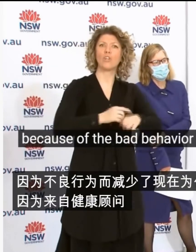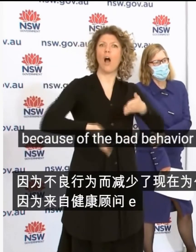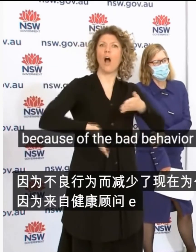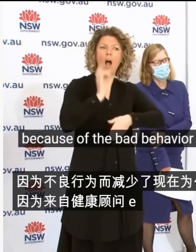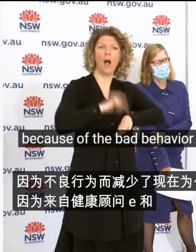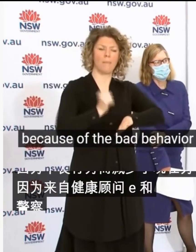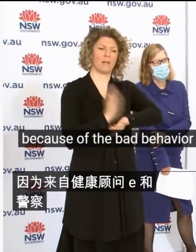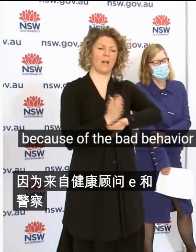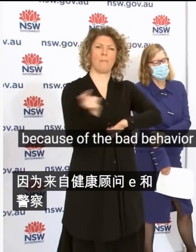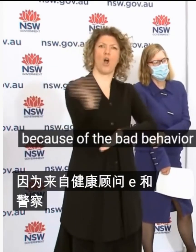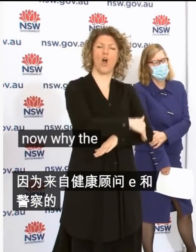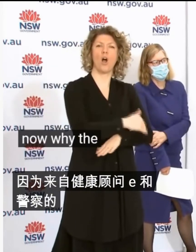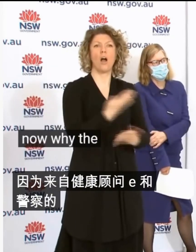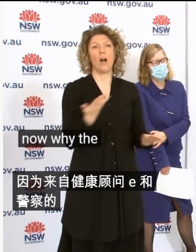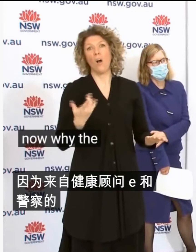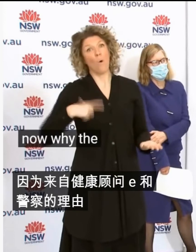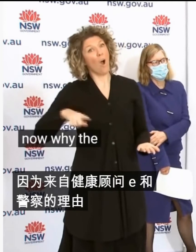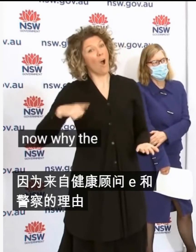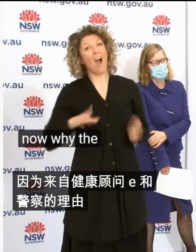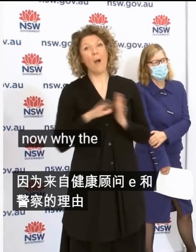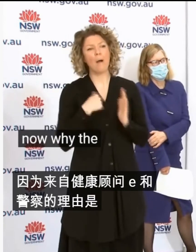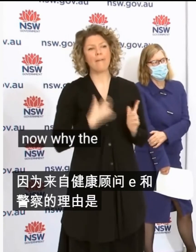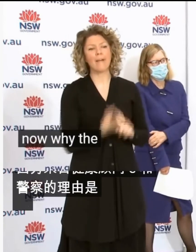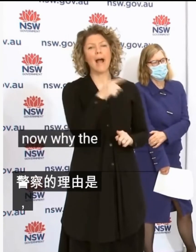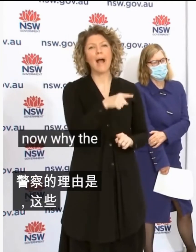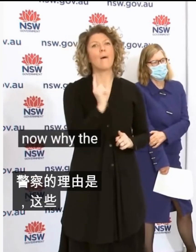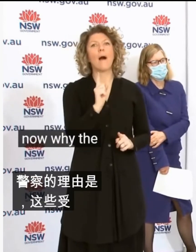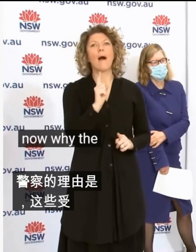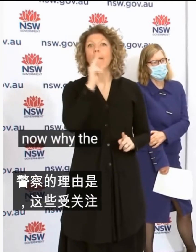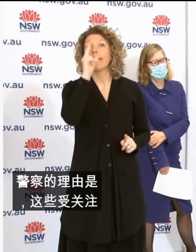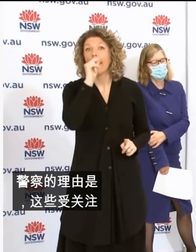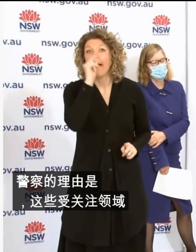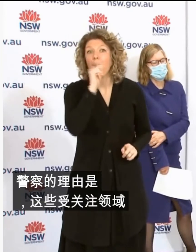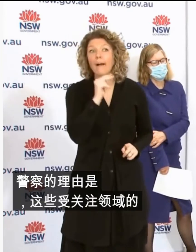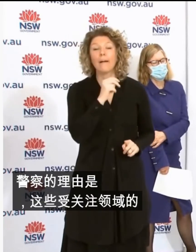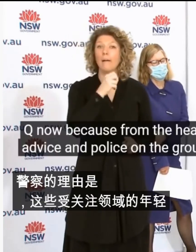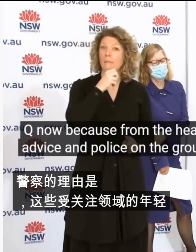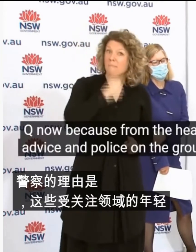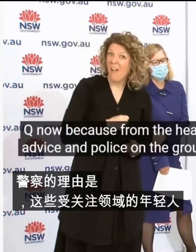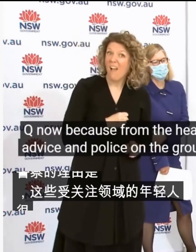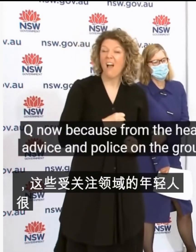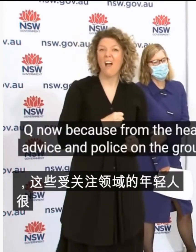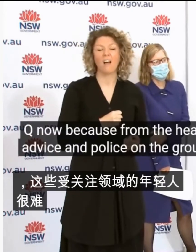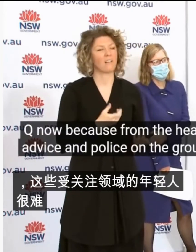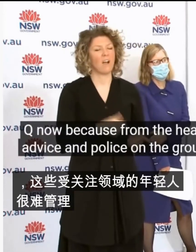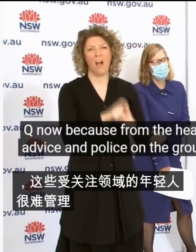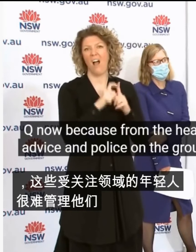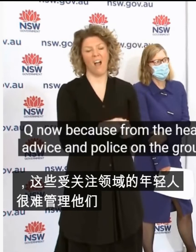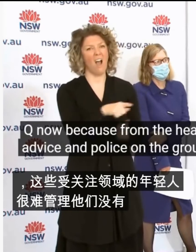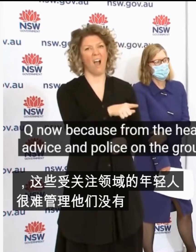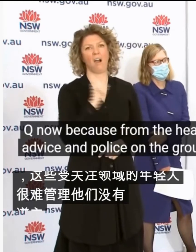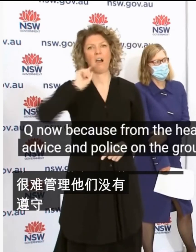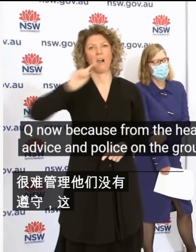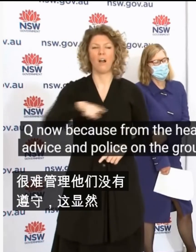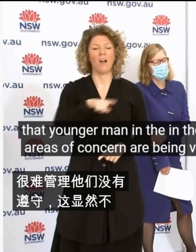from the health advice and police on the ground, that younger men in those areas of concern are being very difficult to